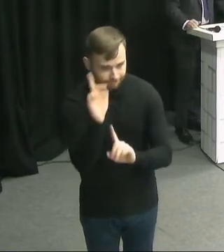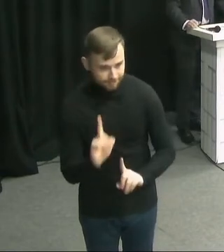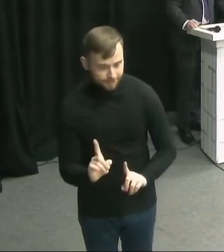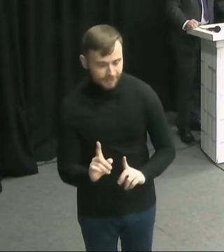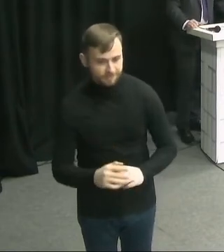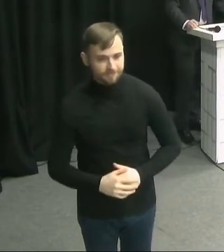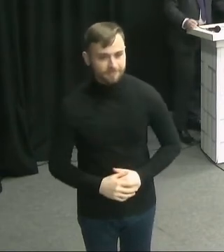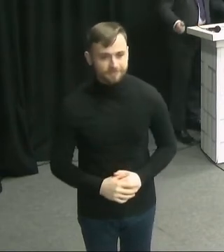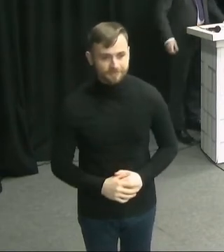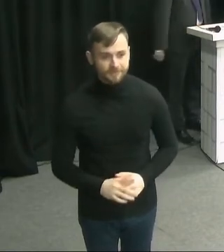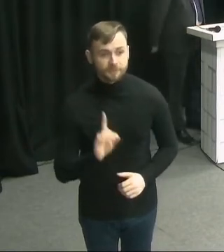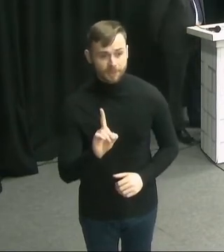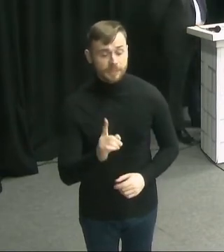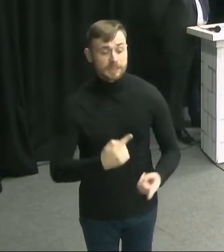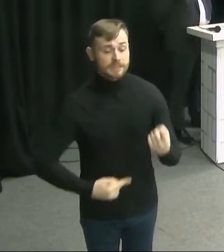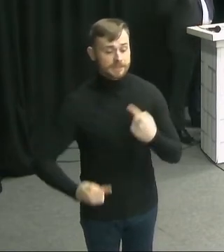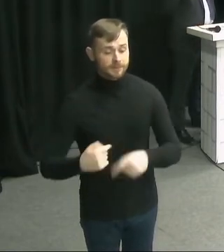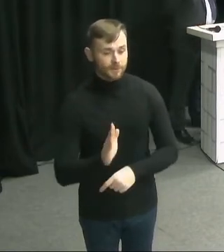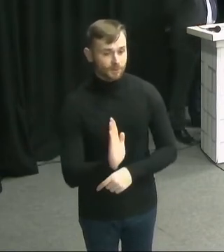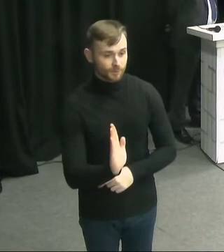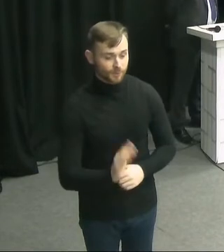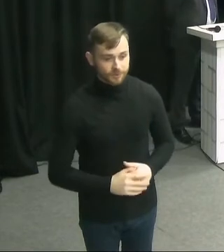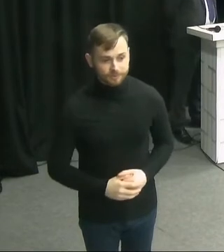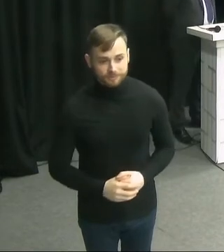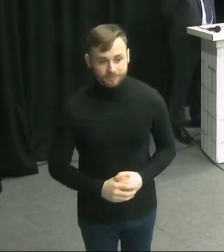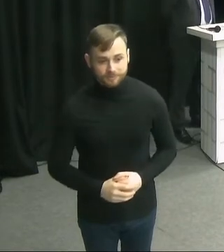let's move to the third question, which will be the last question